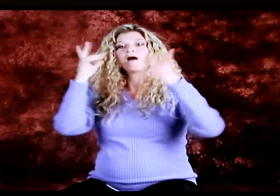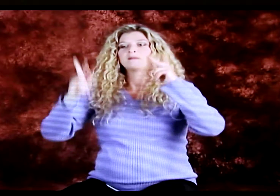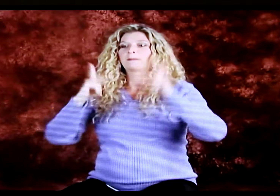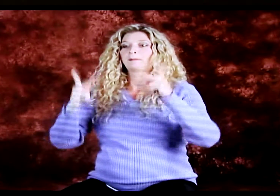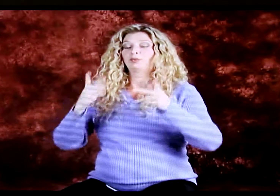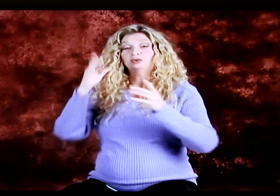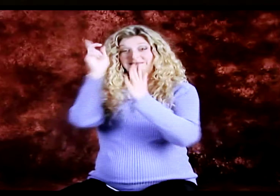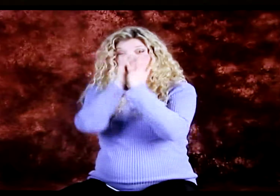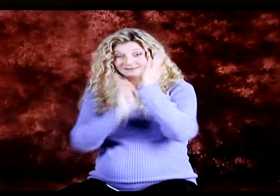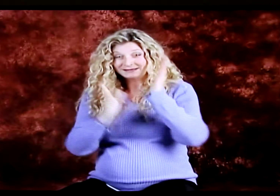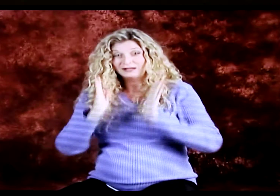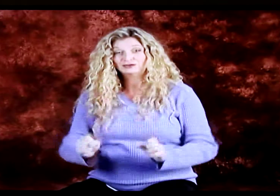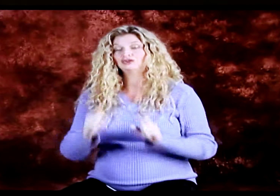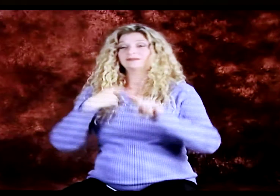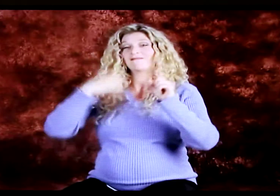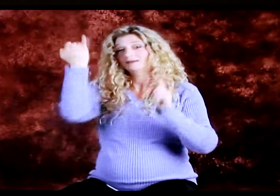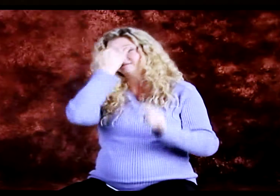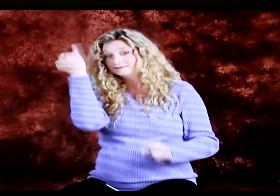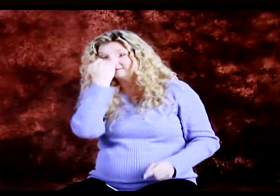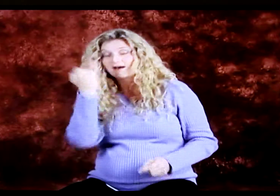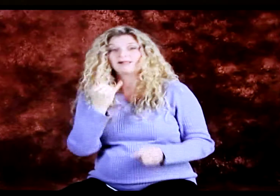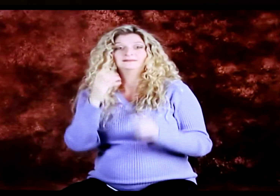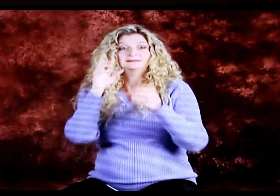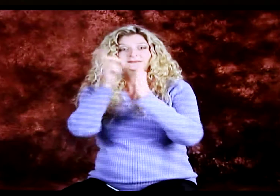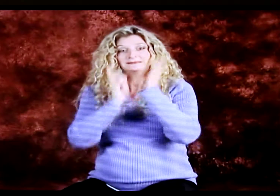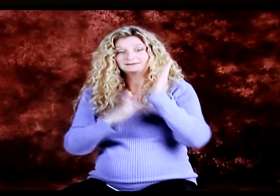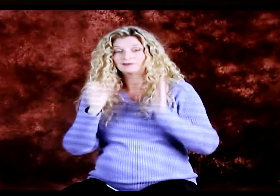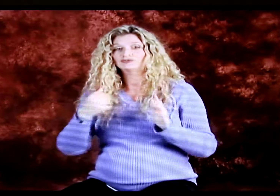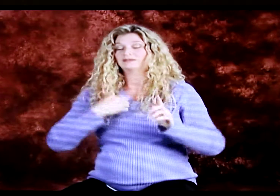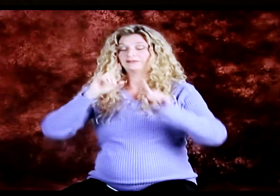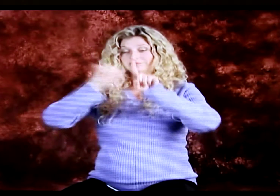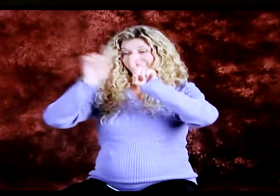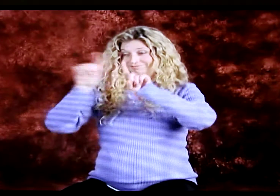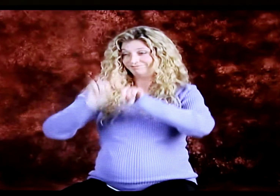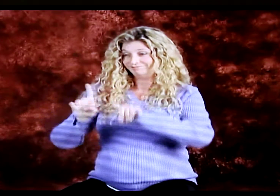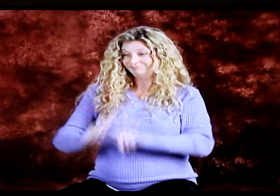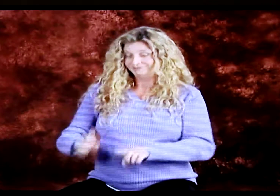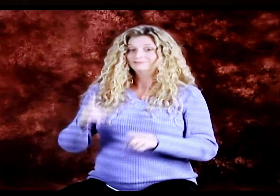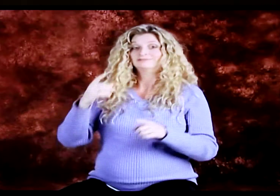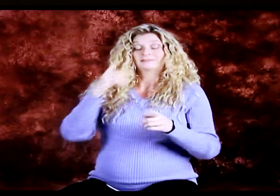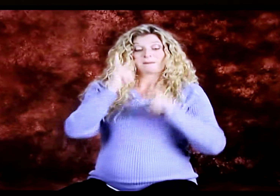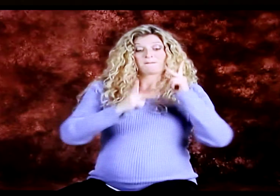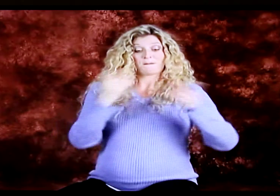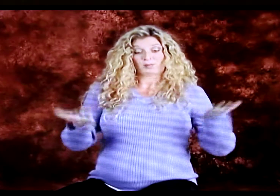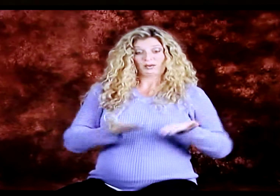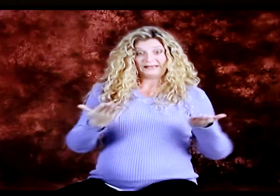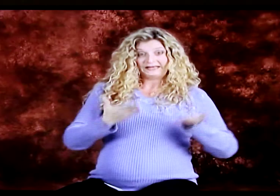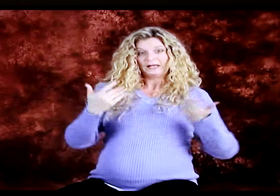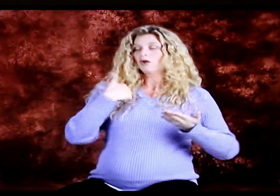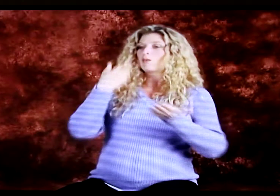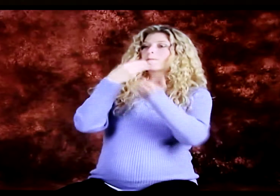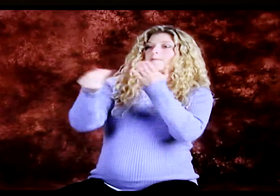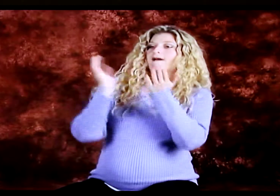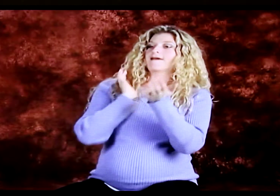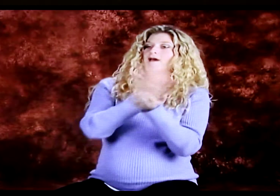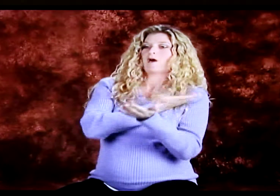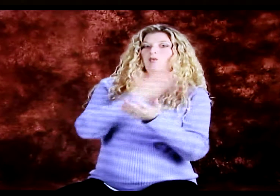fashion shows, you know, a lot of famous designers from Italy and France, and people